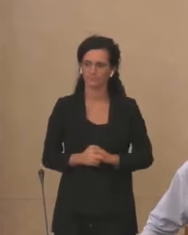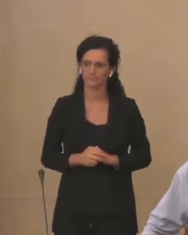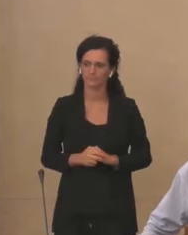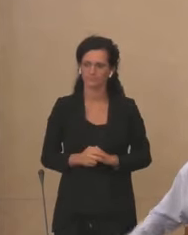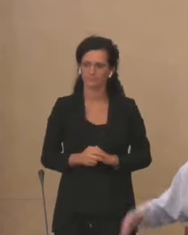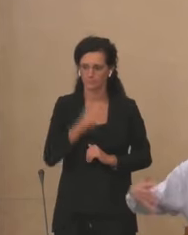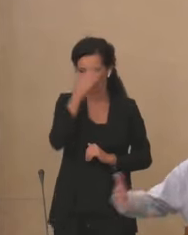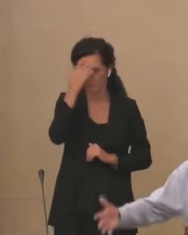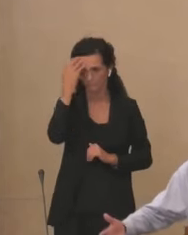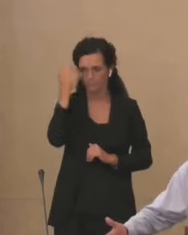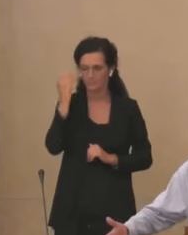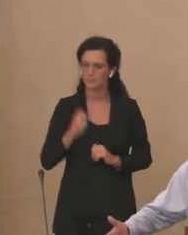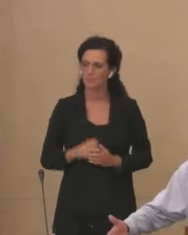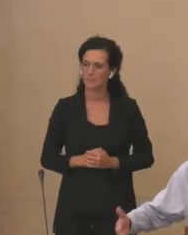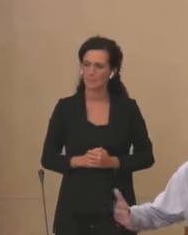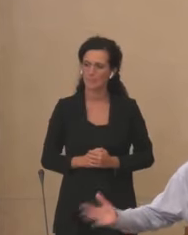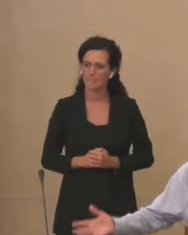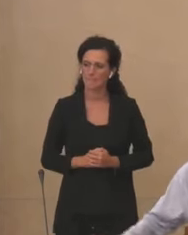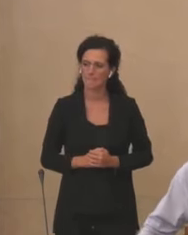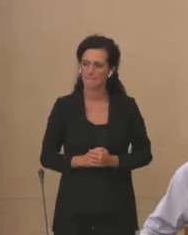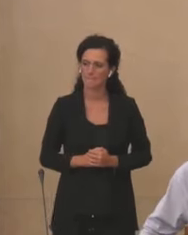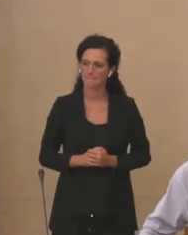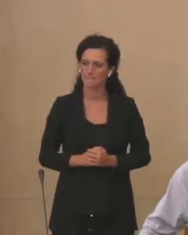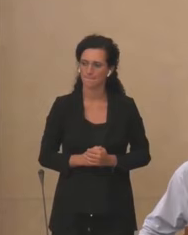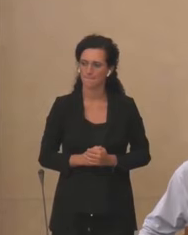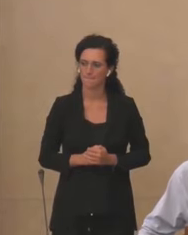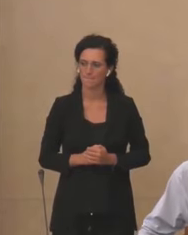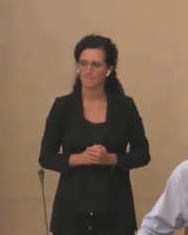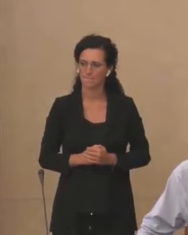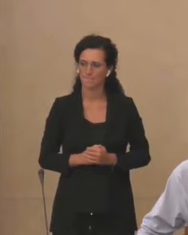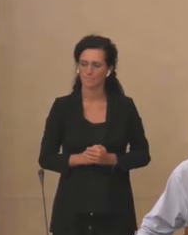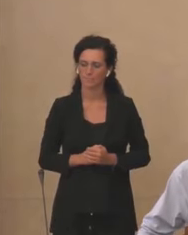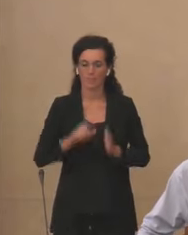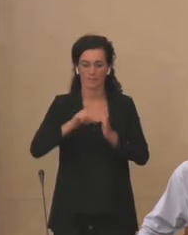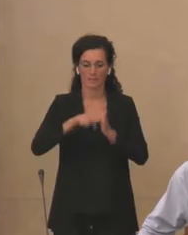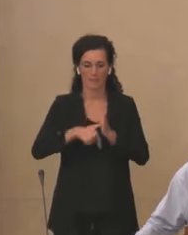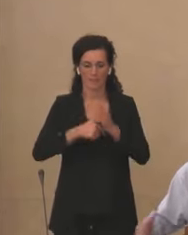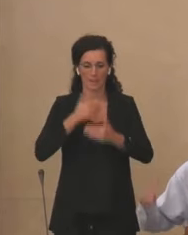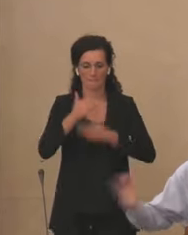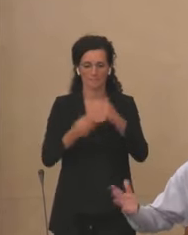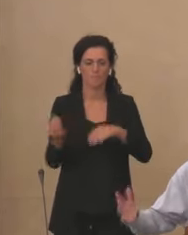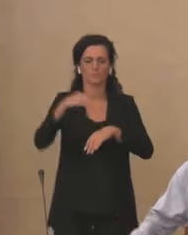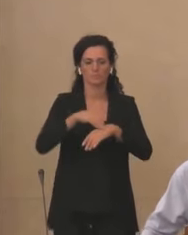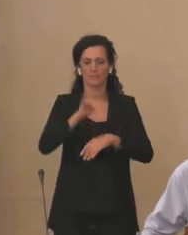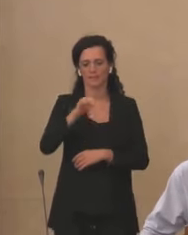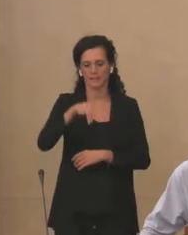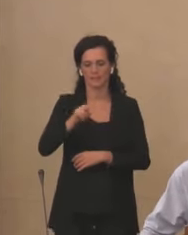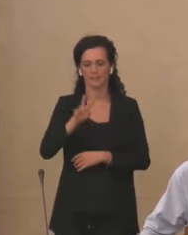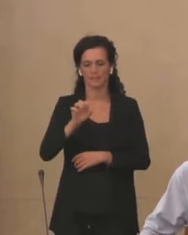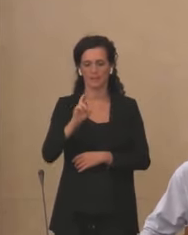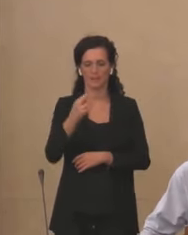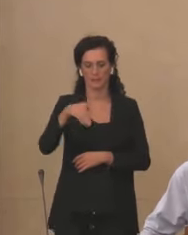the time period, we added ivermectin, and as Pierre Correa has said, it is an penicillin